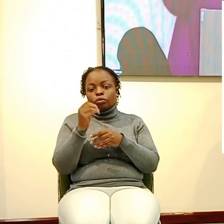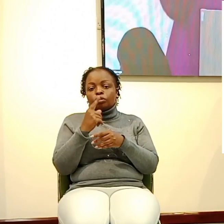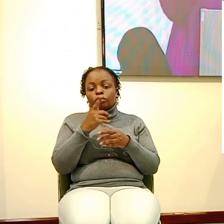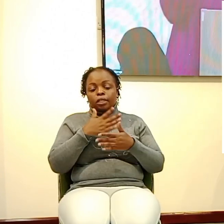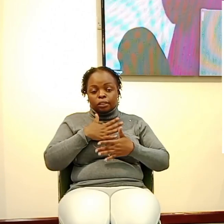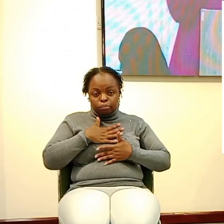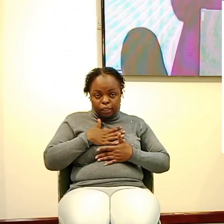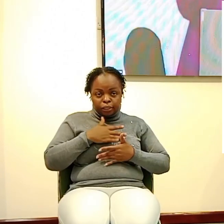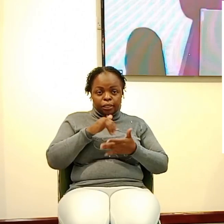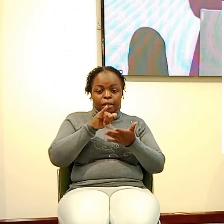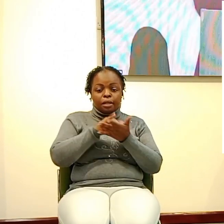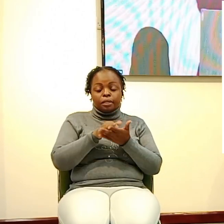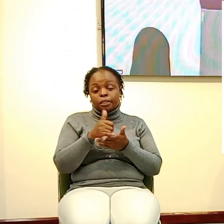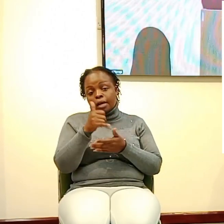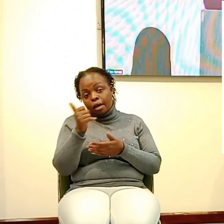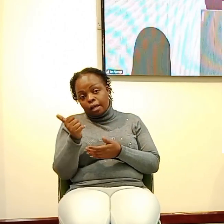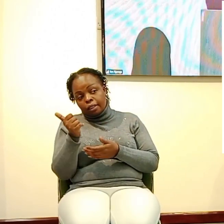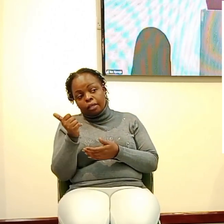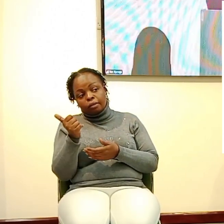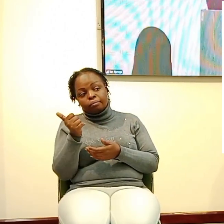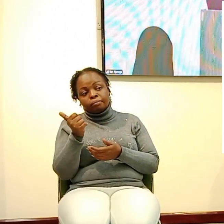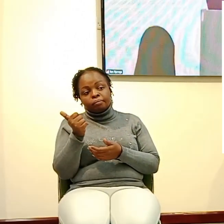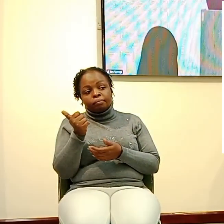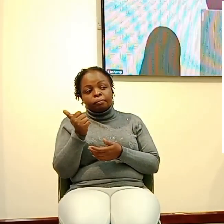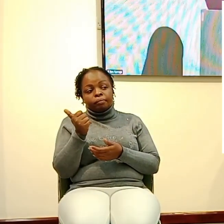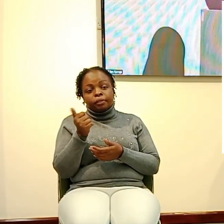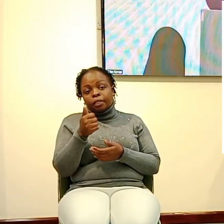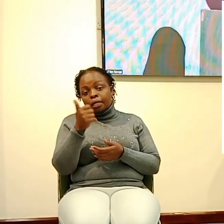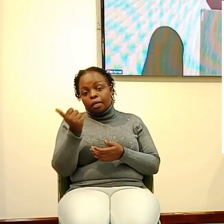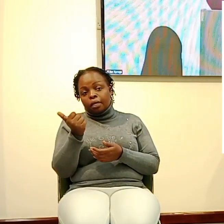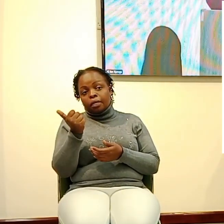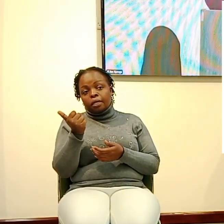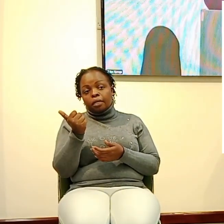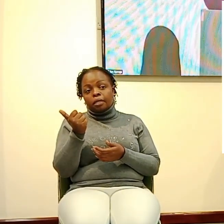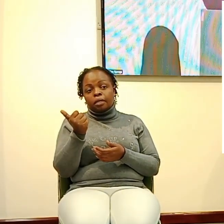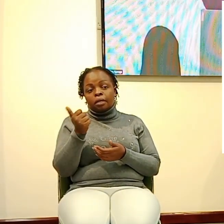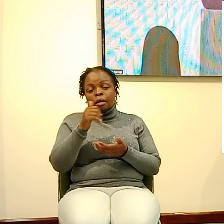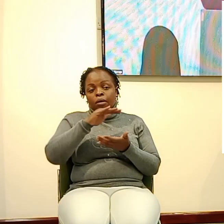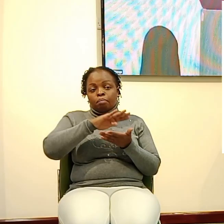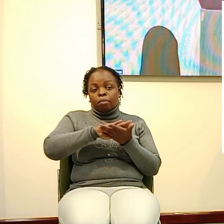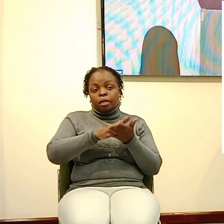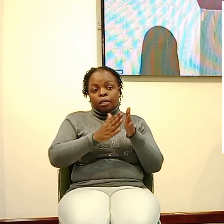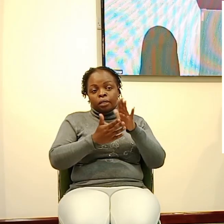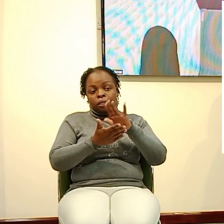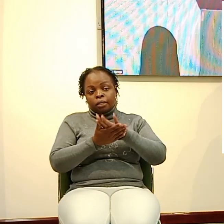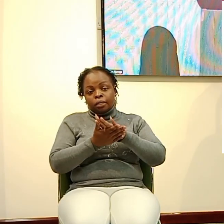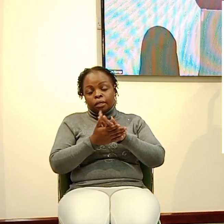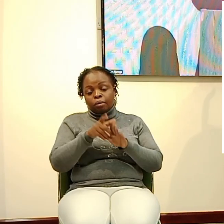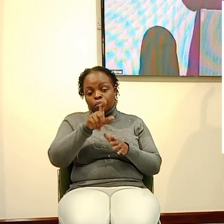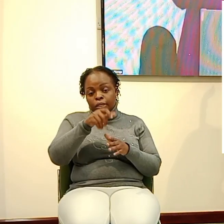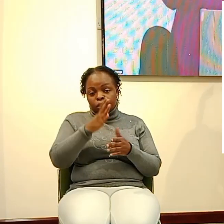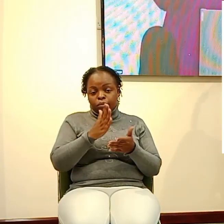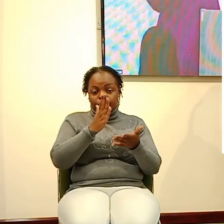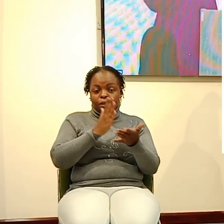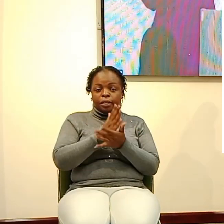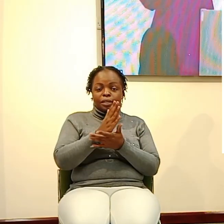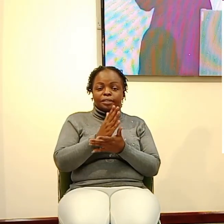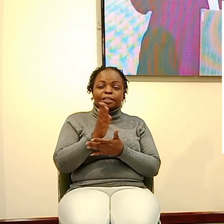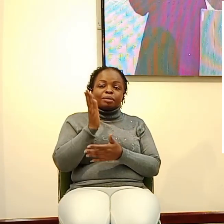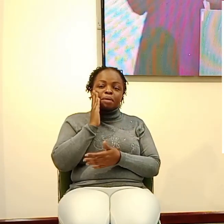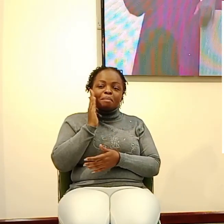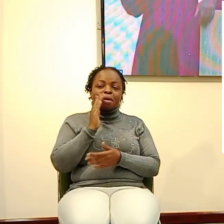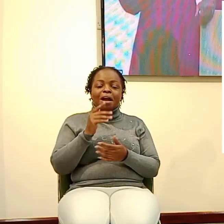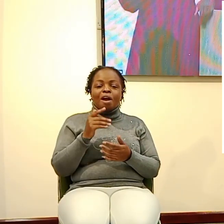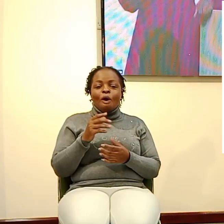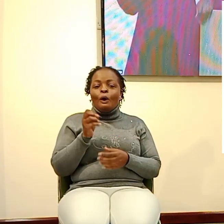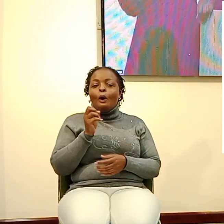that. The other is that any parking ticket shall be validated. Kina mama hoy! Hoy!